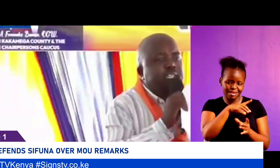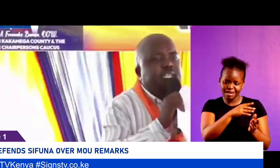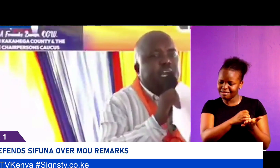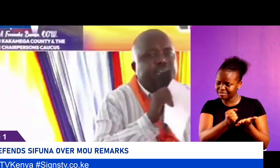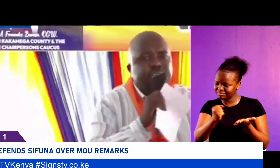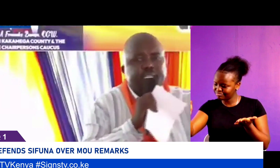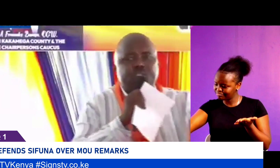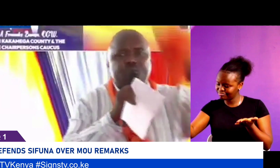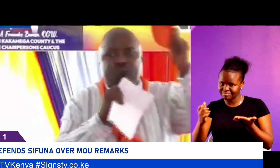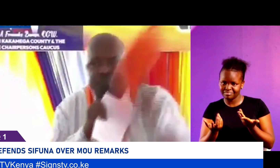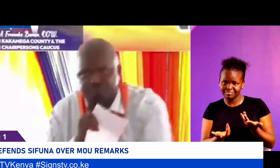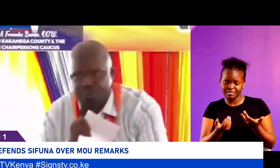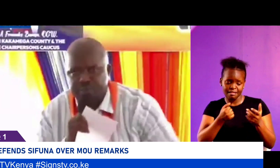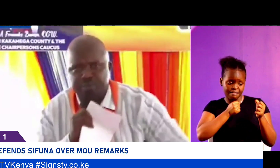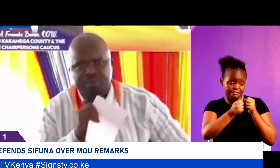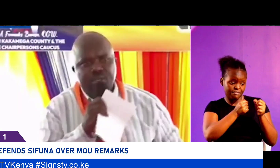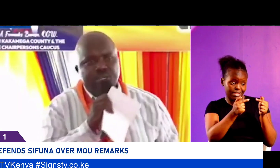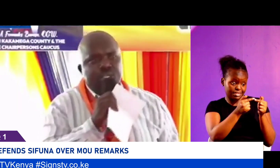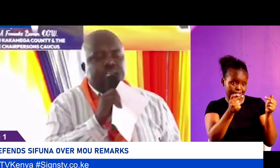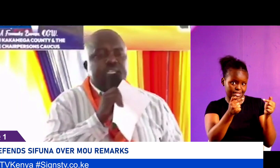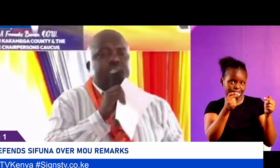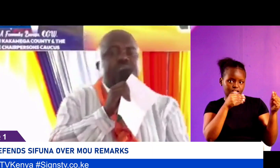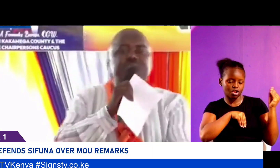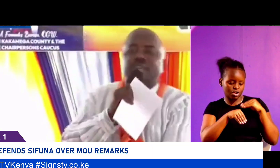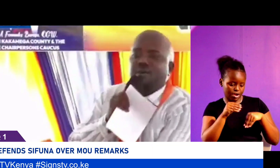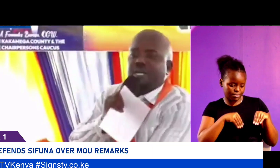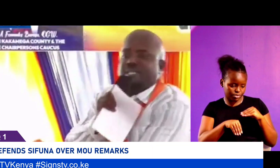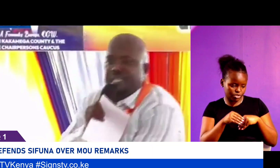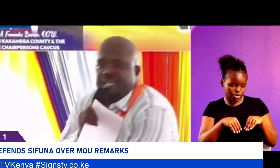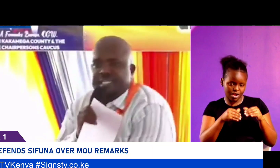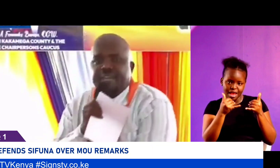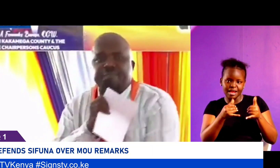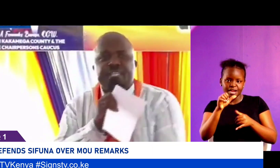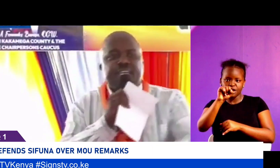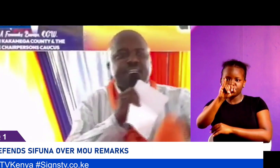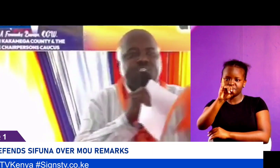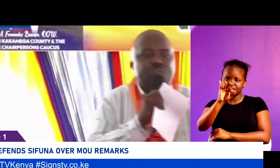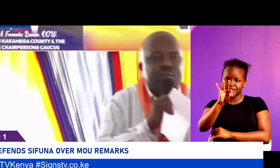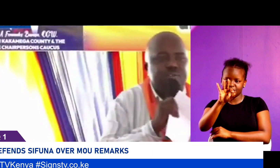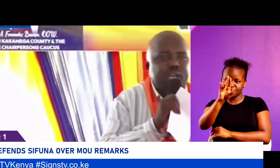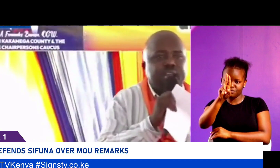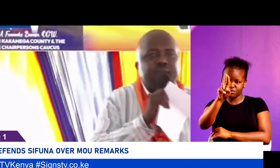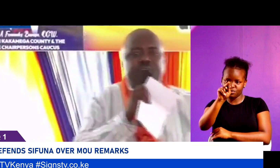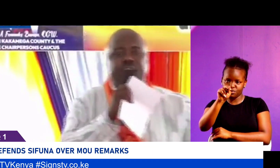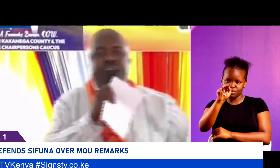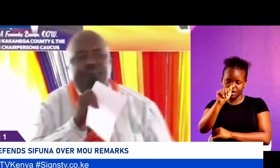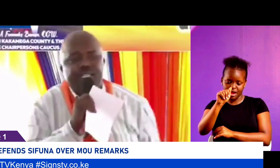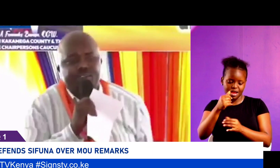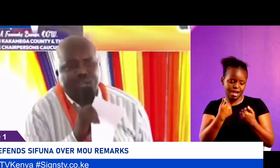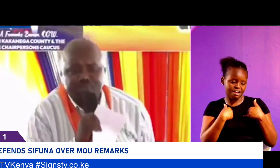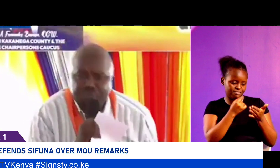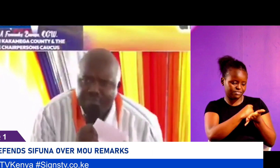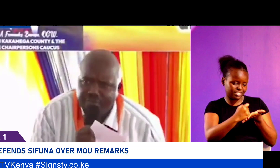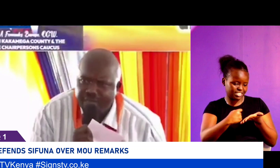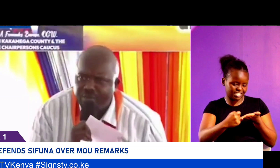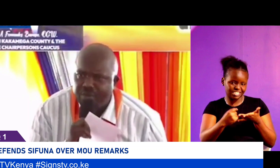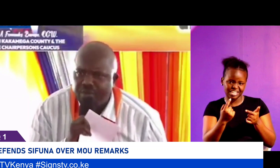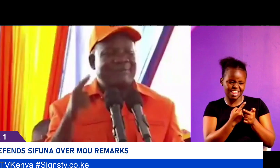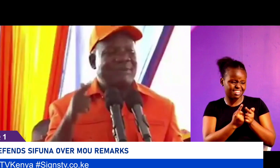fight against corruption. Sasa Sifuna aweke signature ya fight against corruption, alafu yeye anyamaze corruption ikifanywa. Jambo